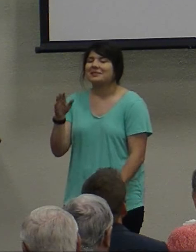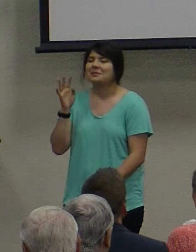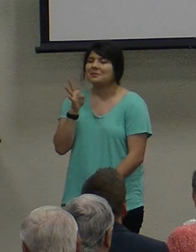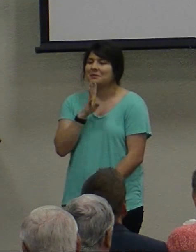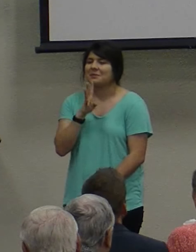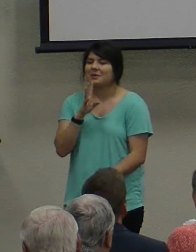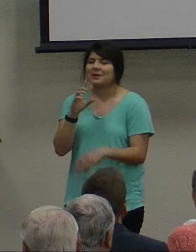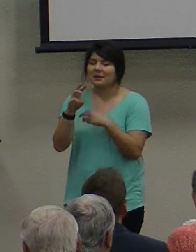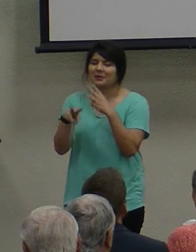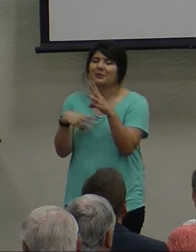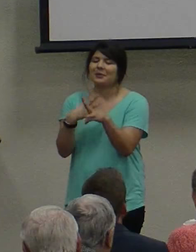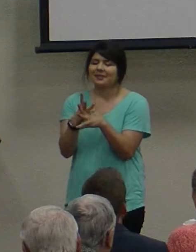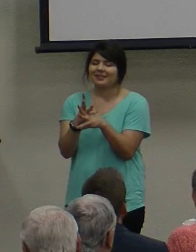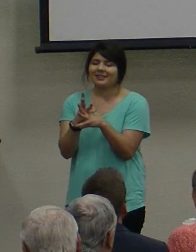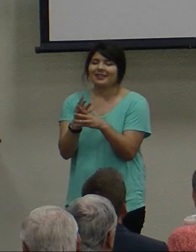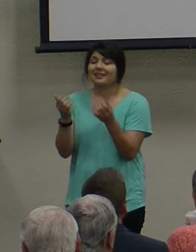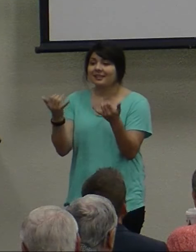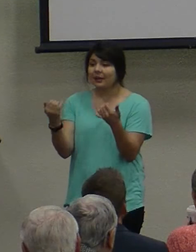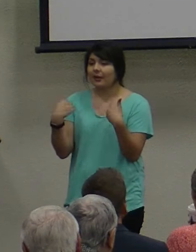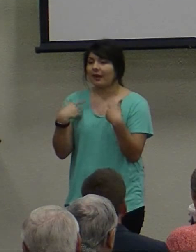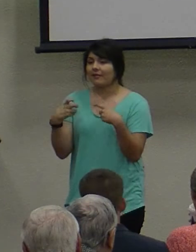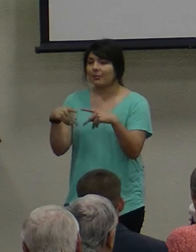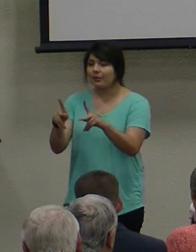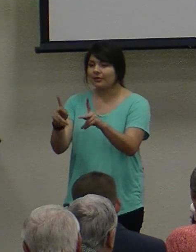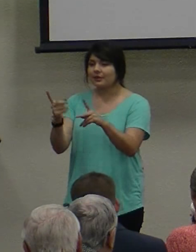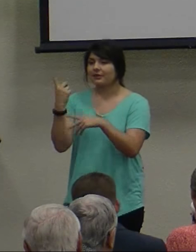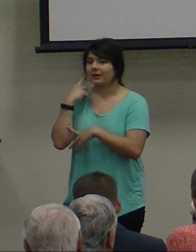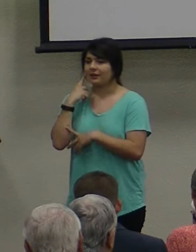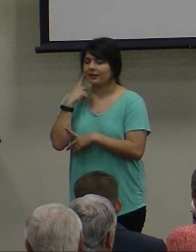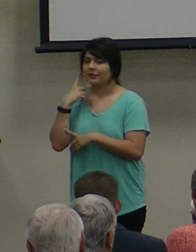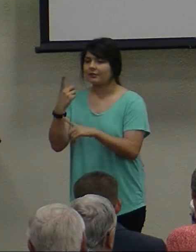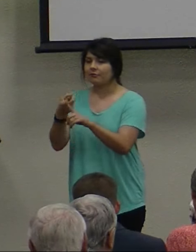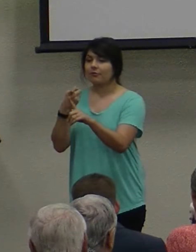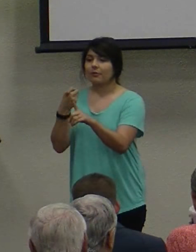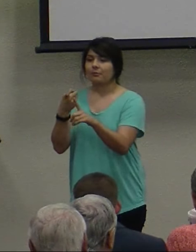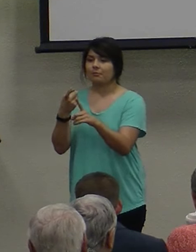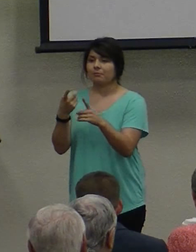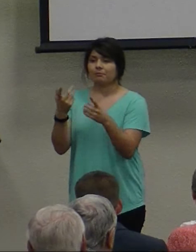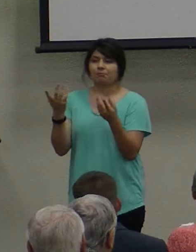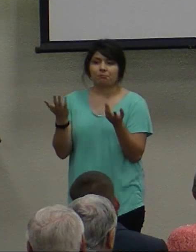But today we have the privilege of hearing from